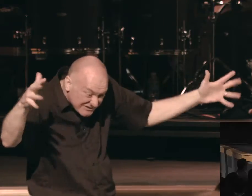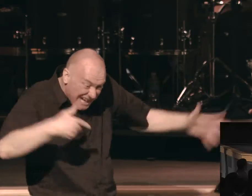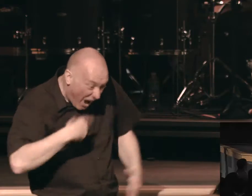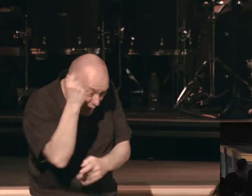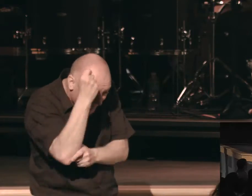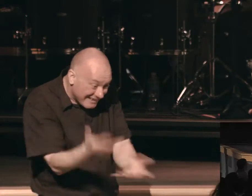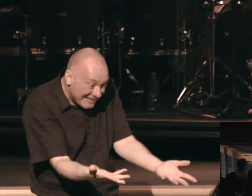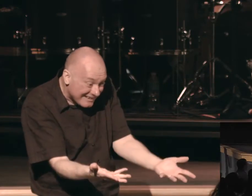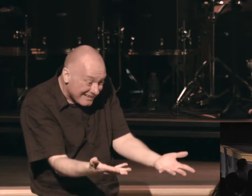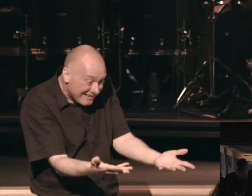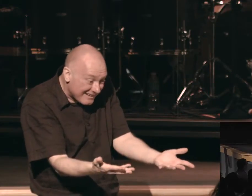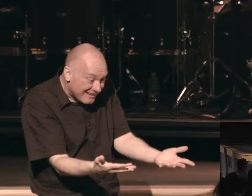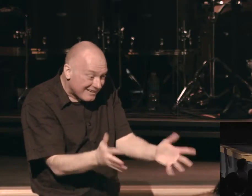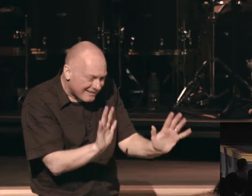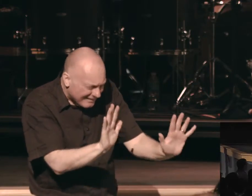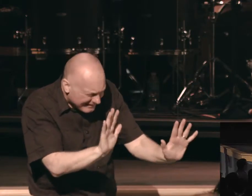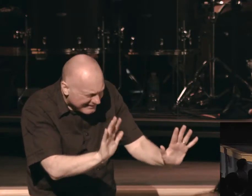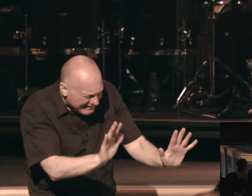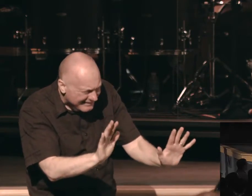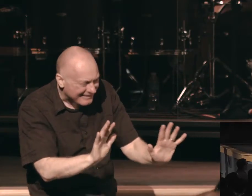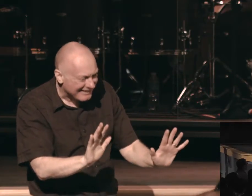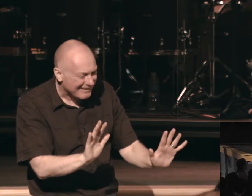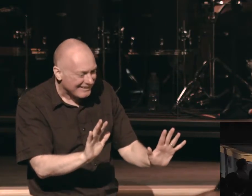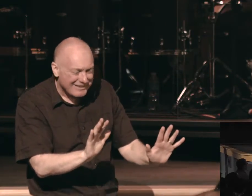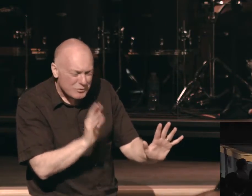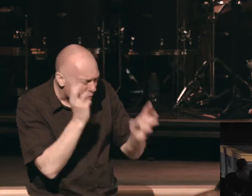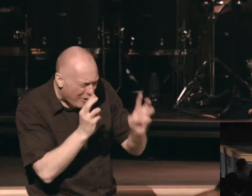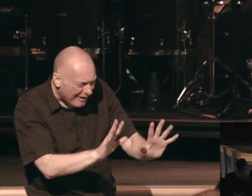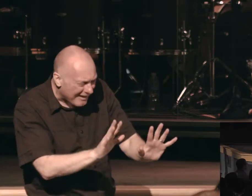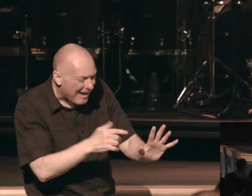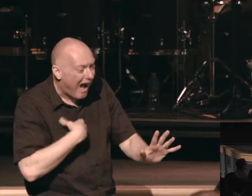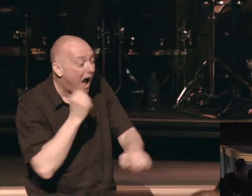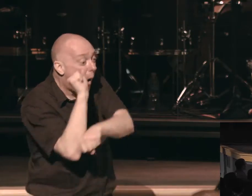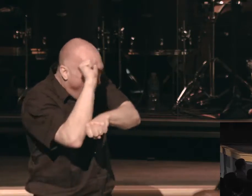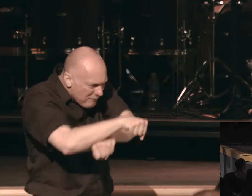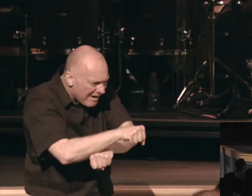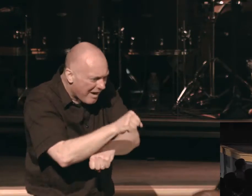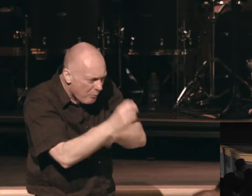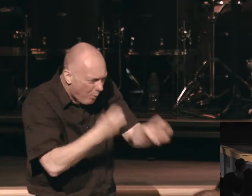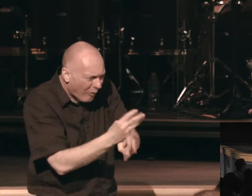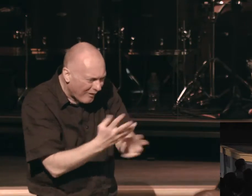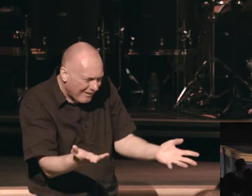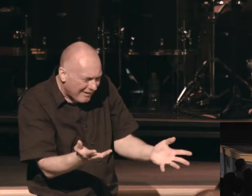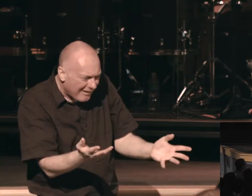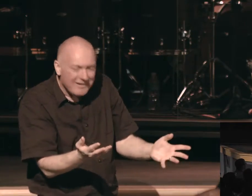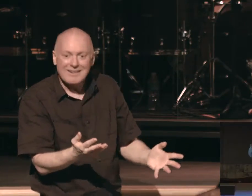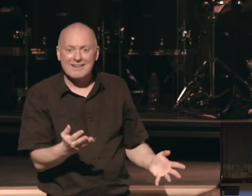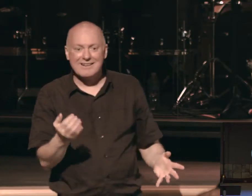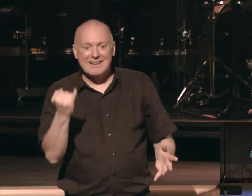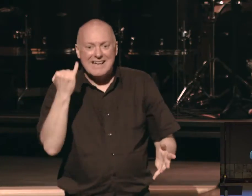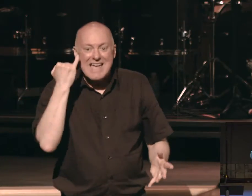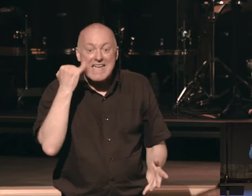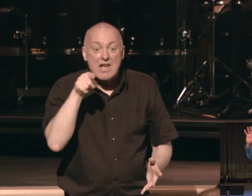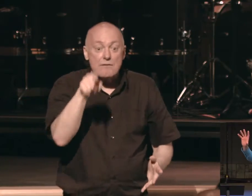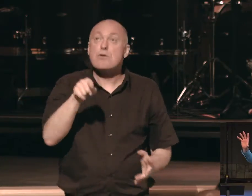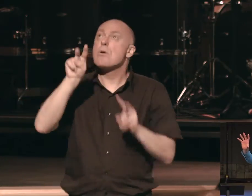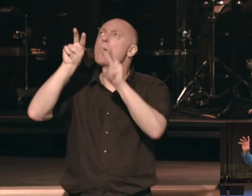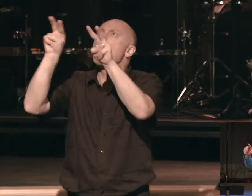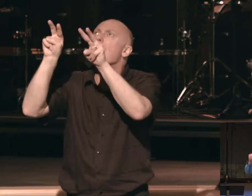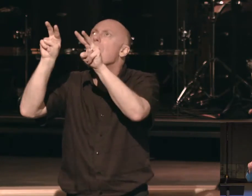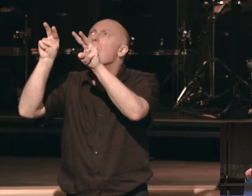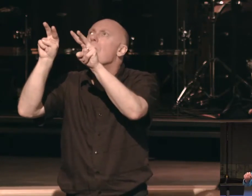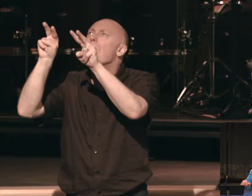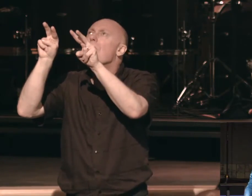done. Take heart. I have overcome the world. If you look at Jesus and you see